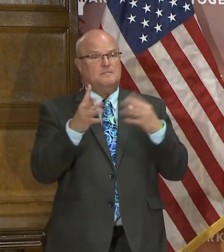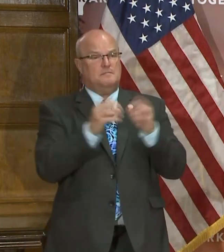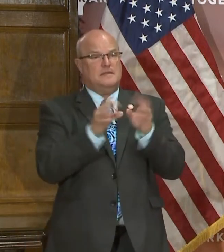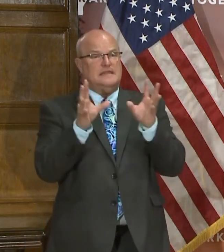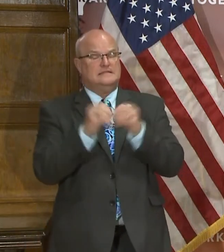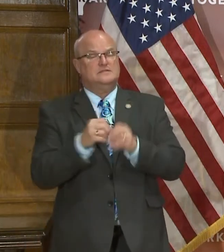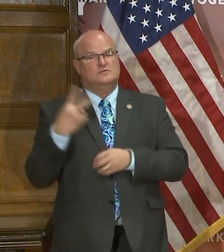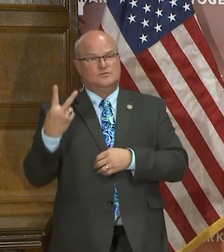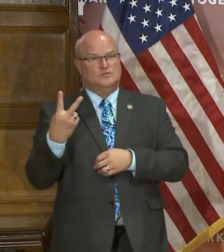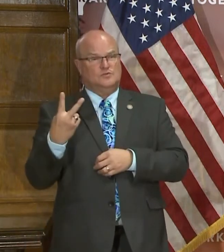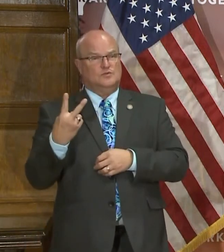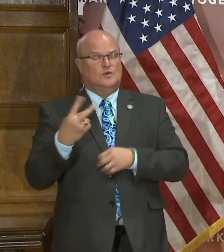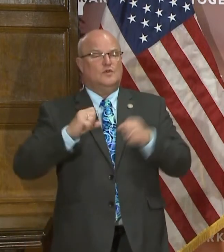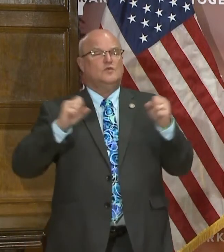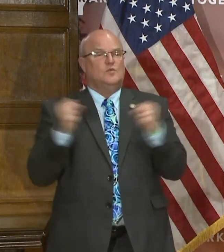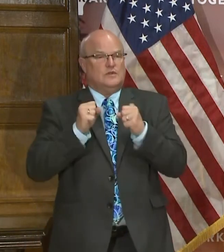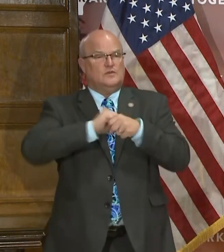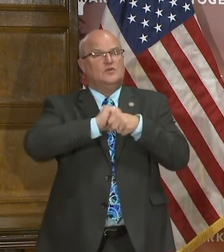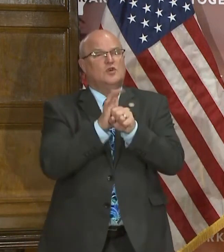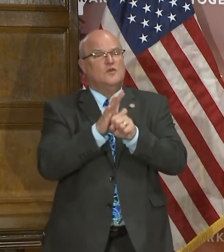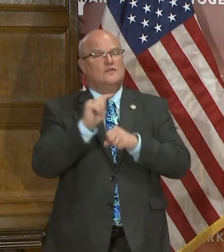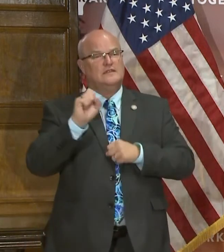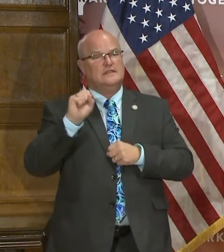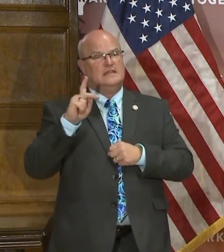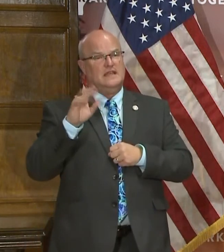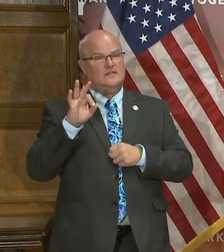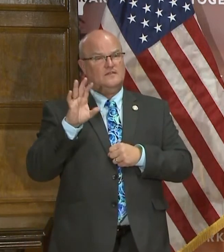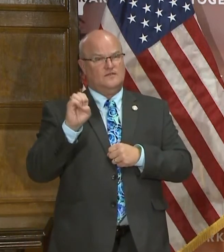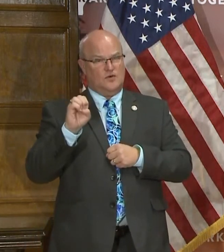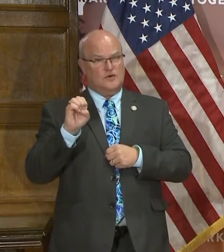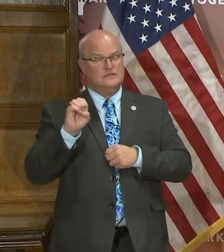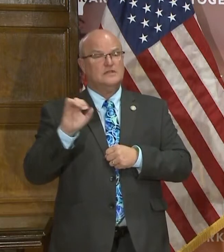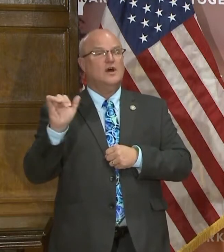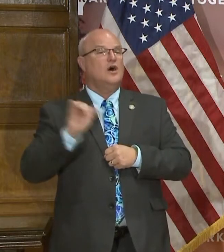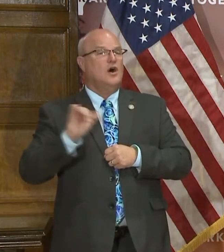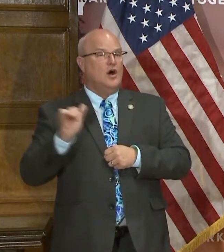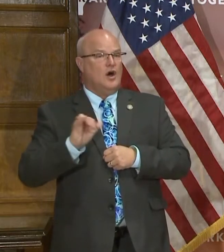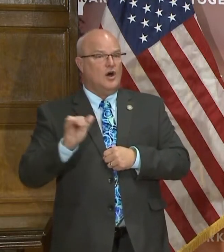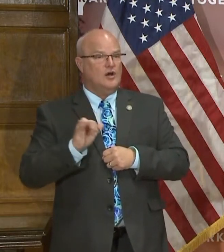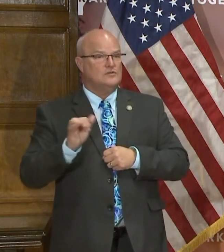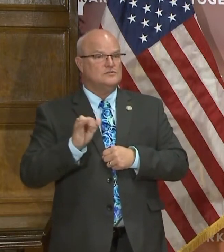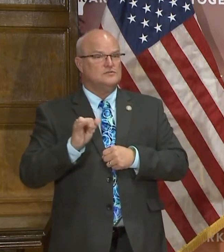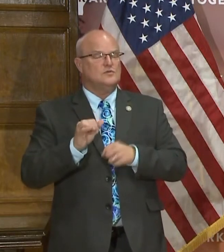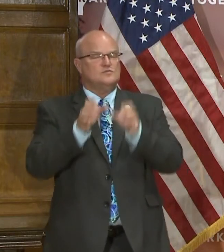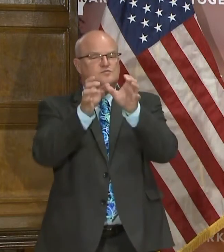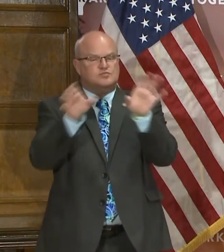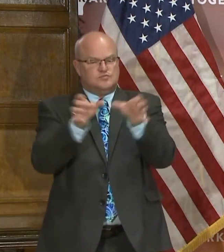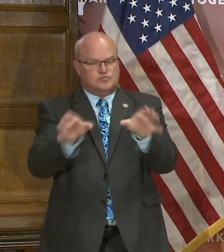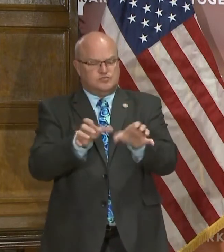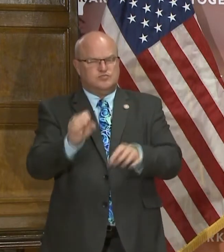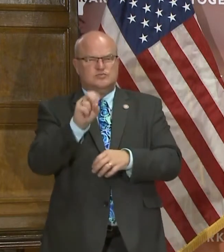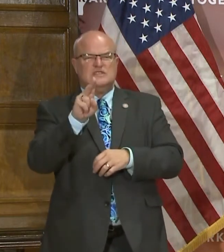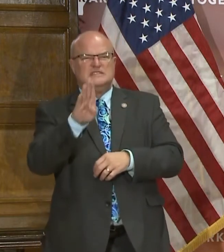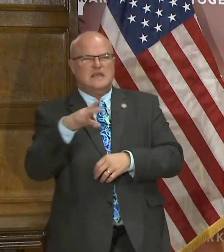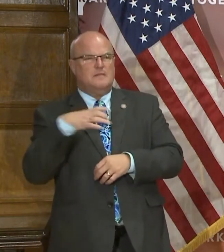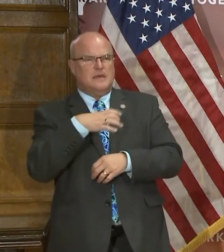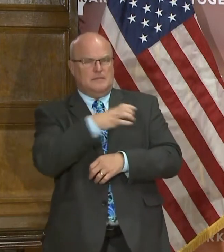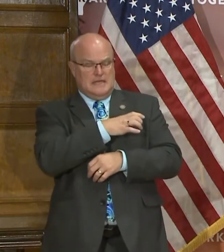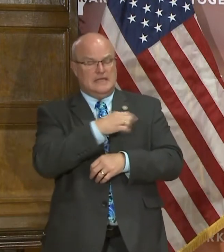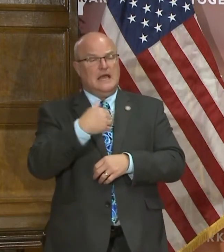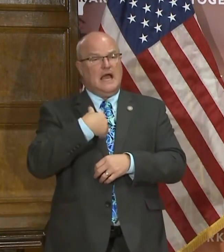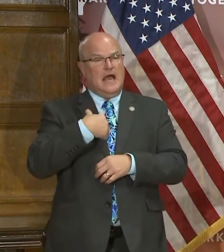the Winter COVID Task Force. The task force has also been divided up into specific subcommittees. I chair